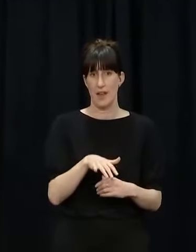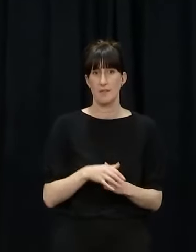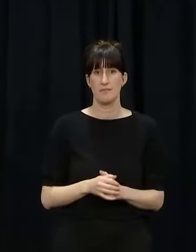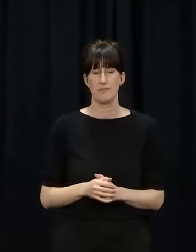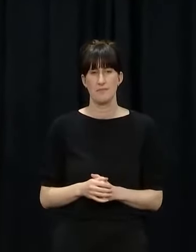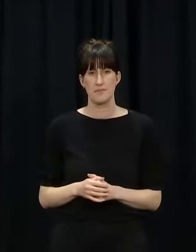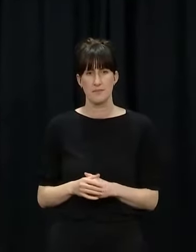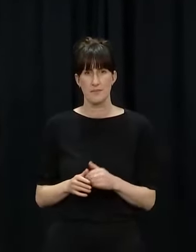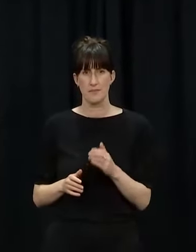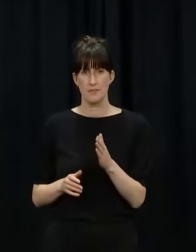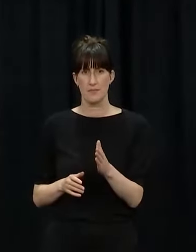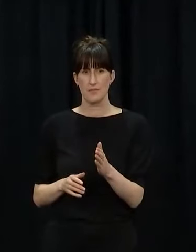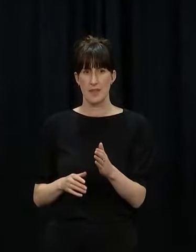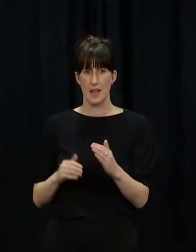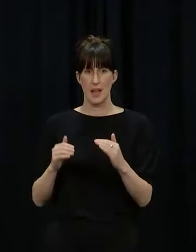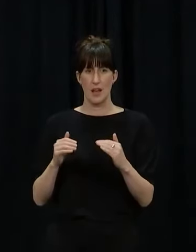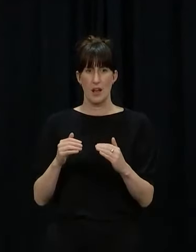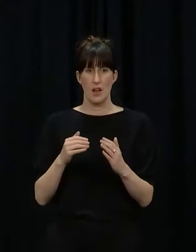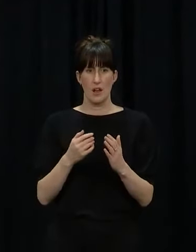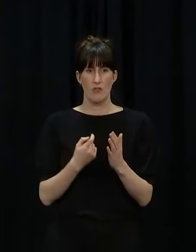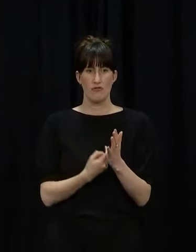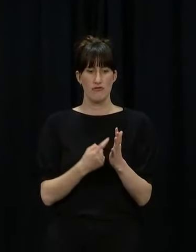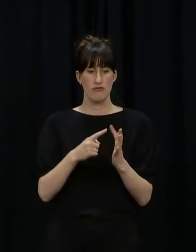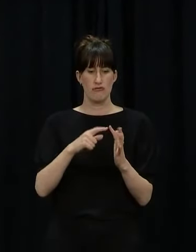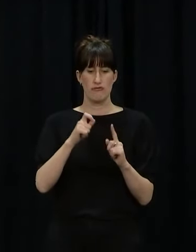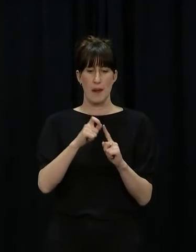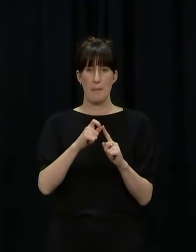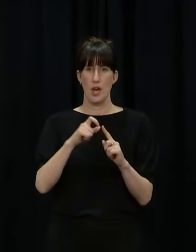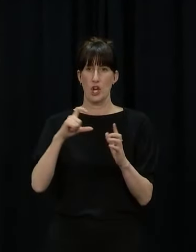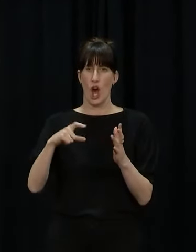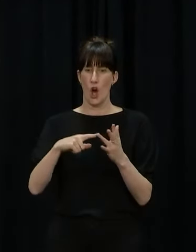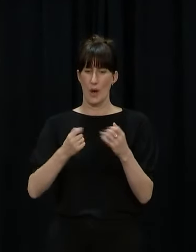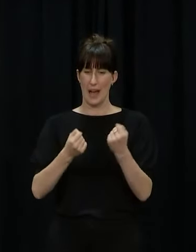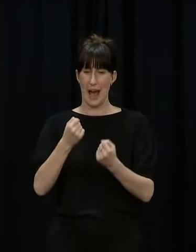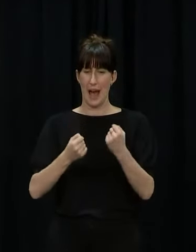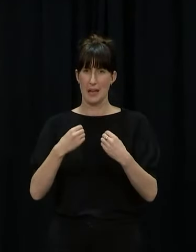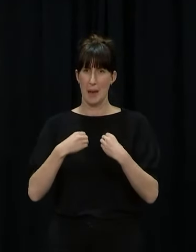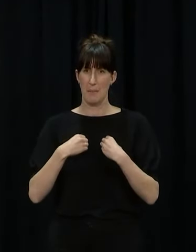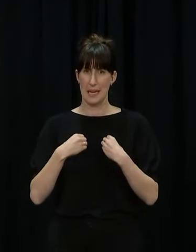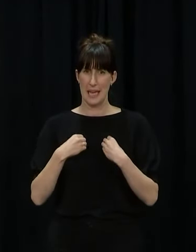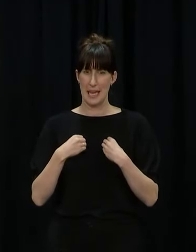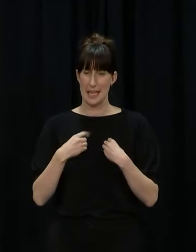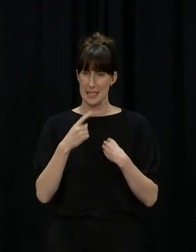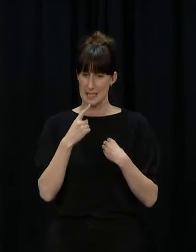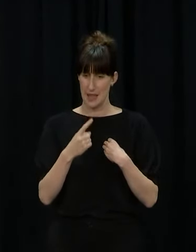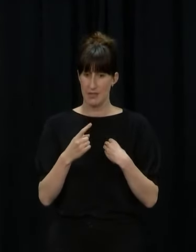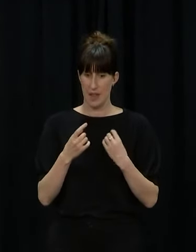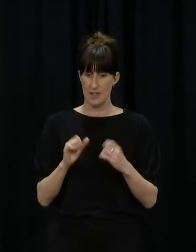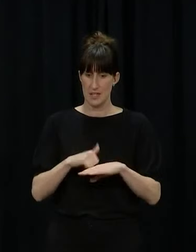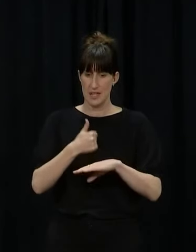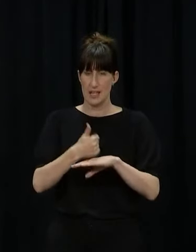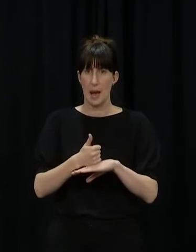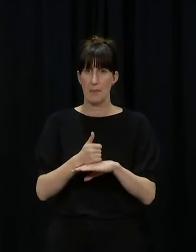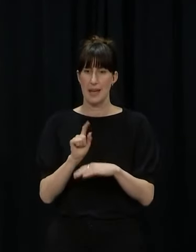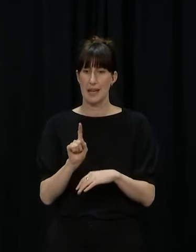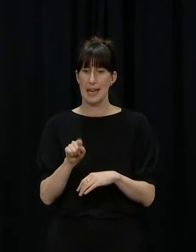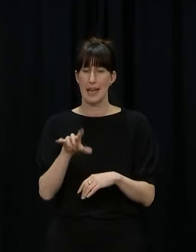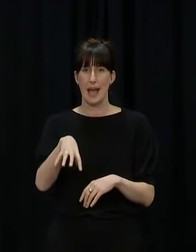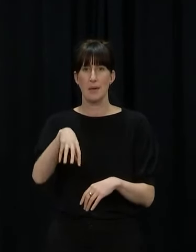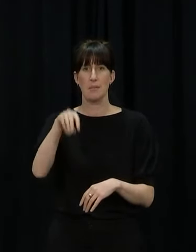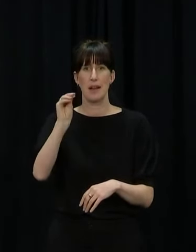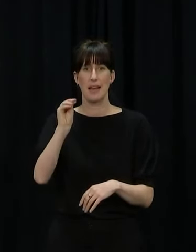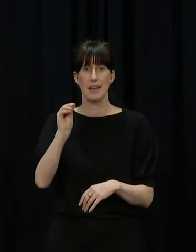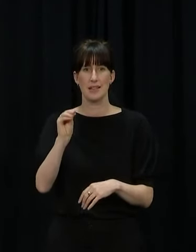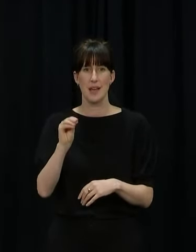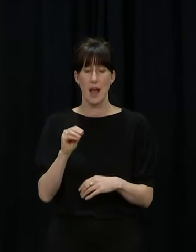4 with Click and Collect. Are they classed as essential services? And another question from this reporter, we've heard from staff at Noel Leeming and Harvey Norman who say they're all encouraged